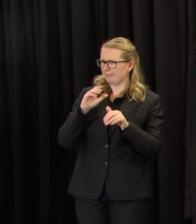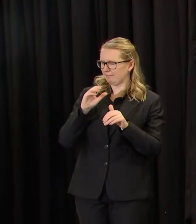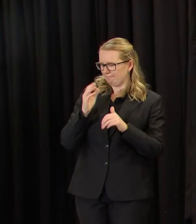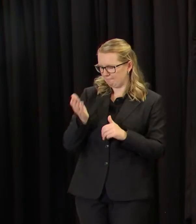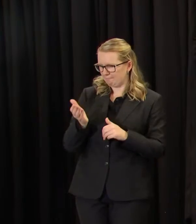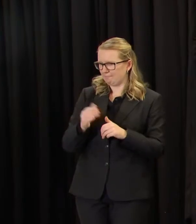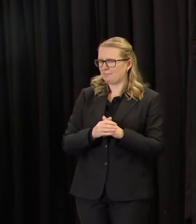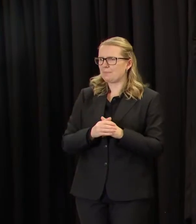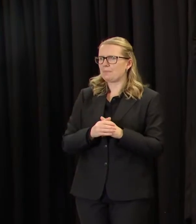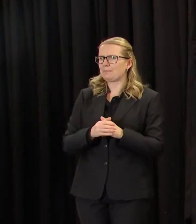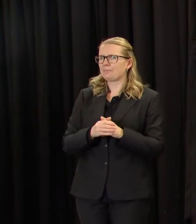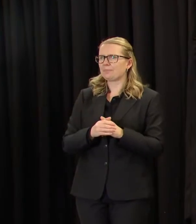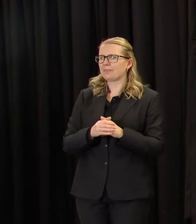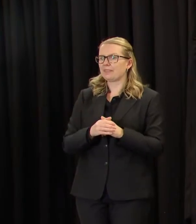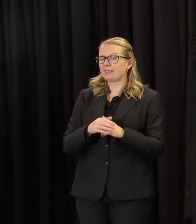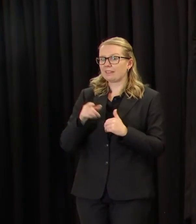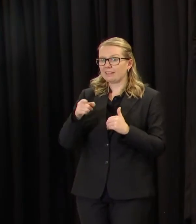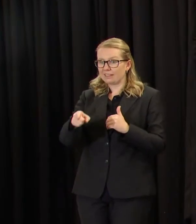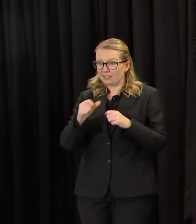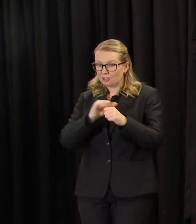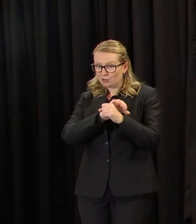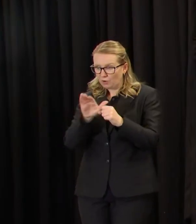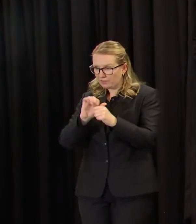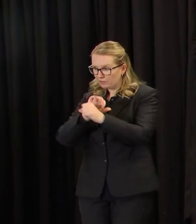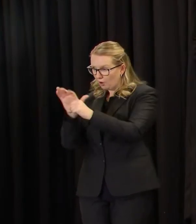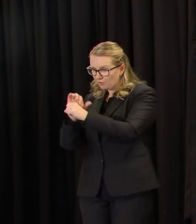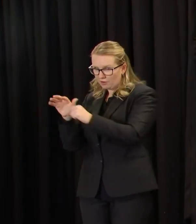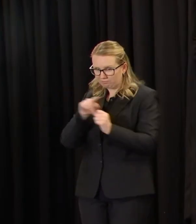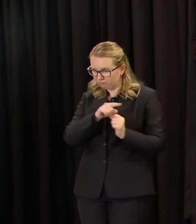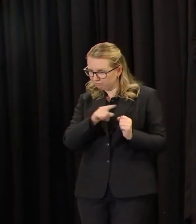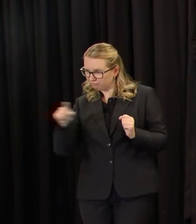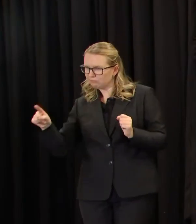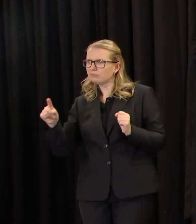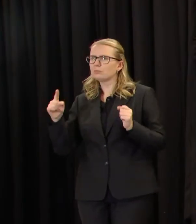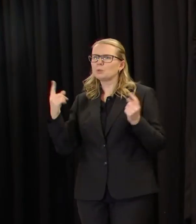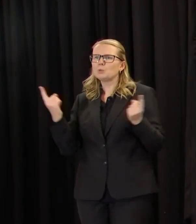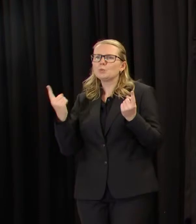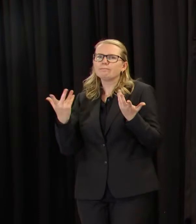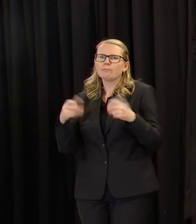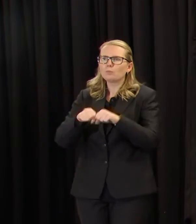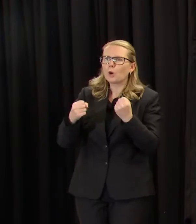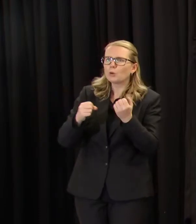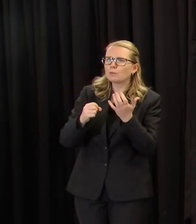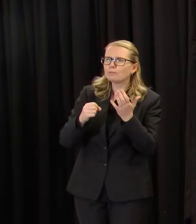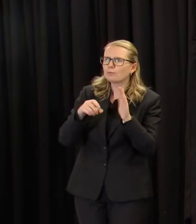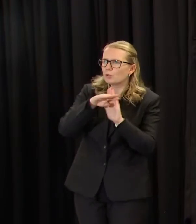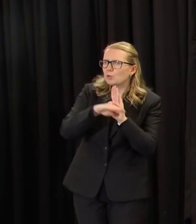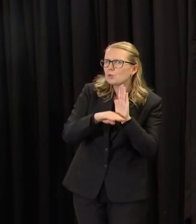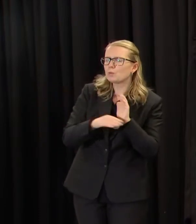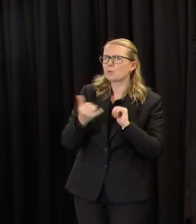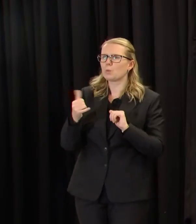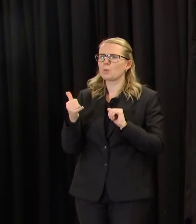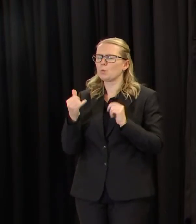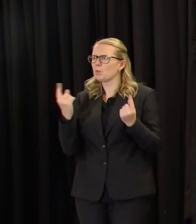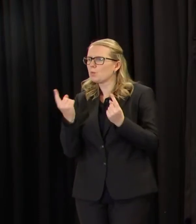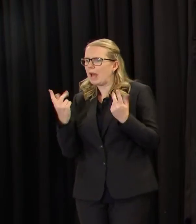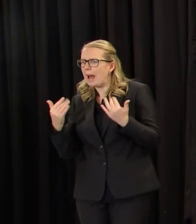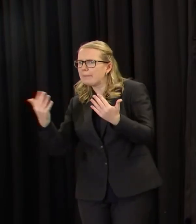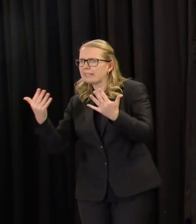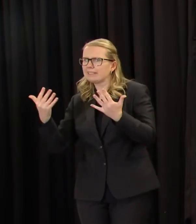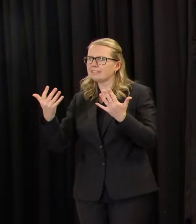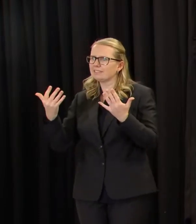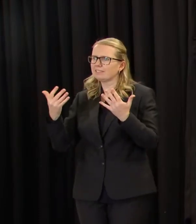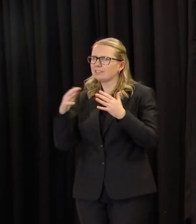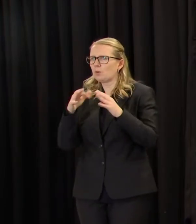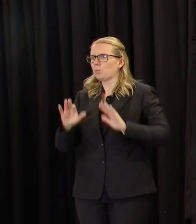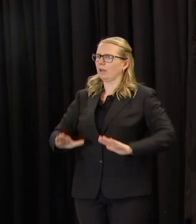of these cases are because of people who've broken the rules? What proportion of the cases are because people have waited too long to get tested? It'll be a mixture, but I